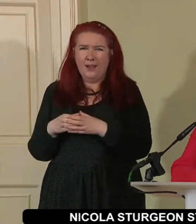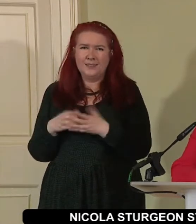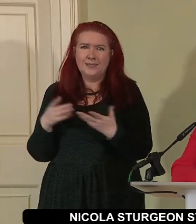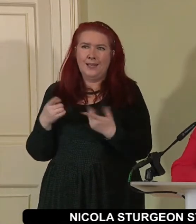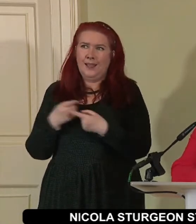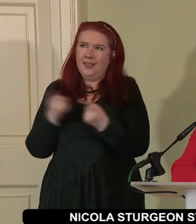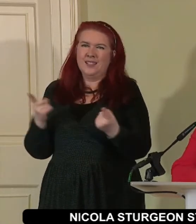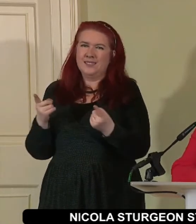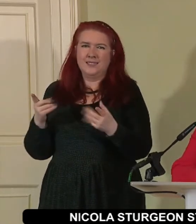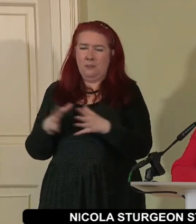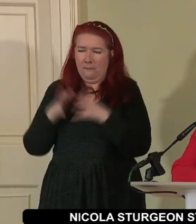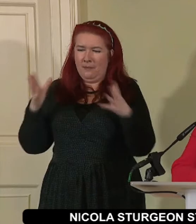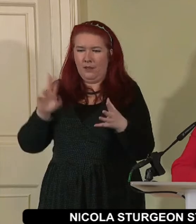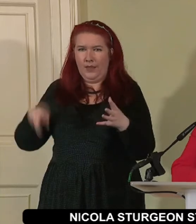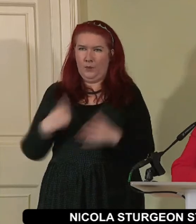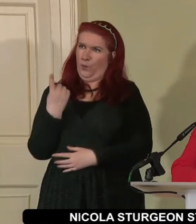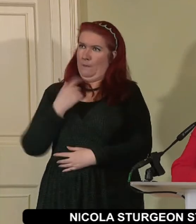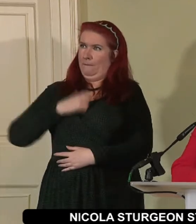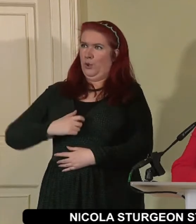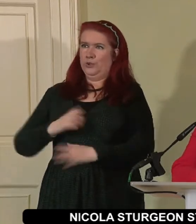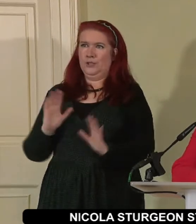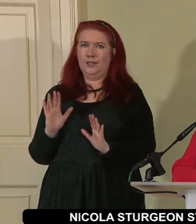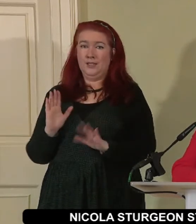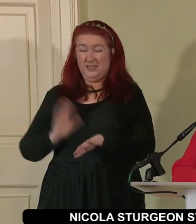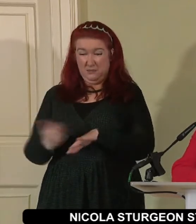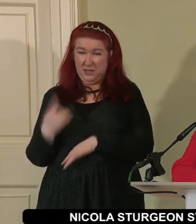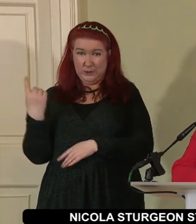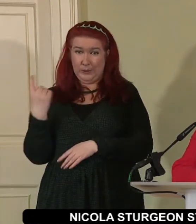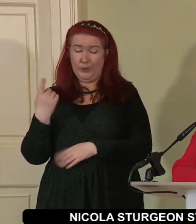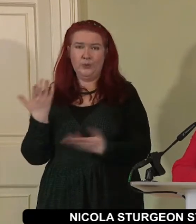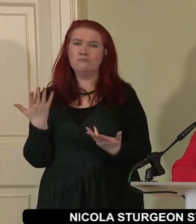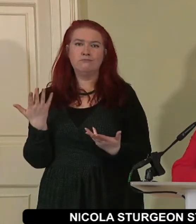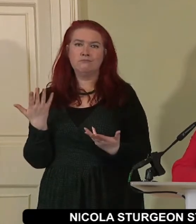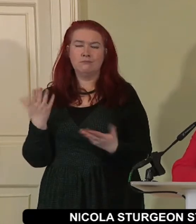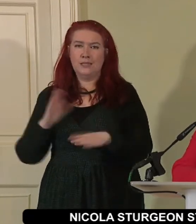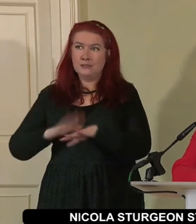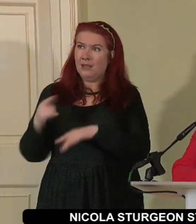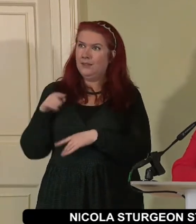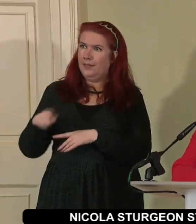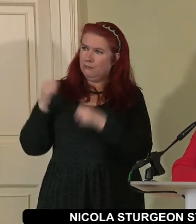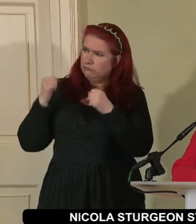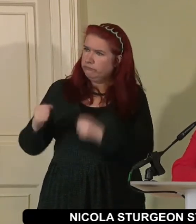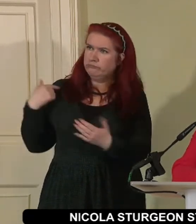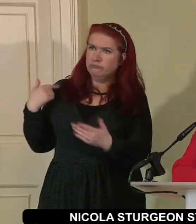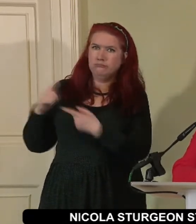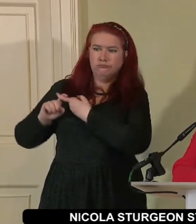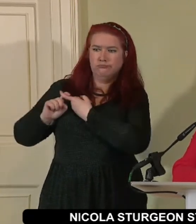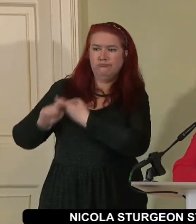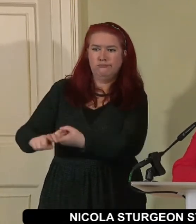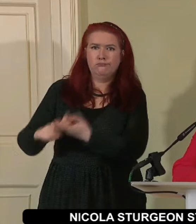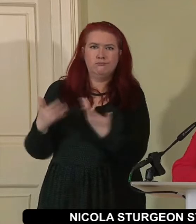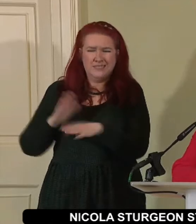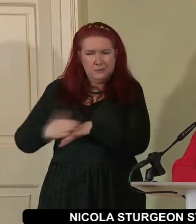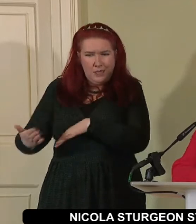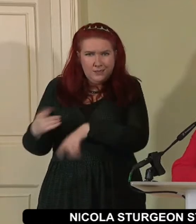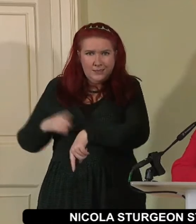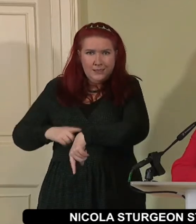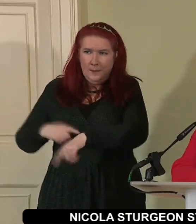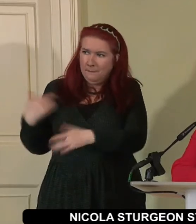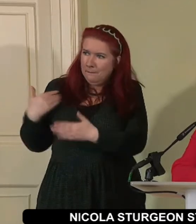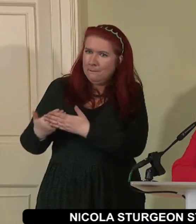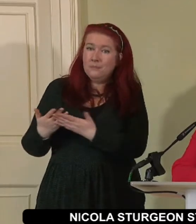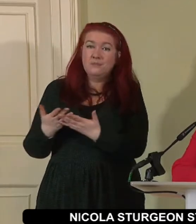than any politician, no matter who they are, and no matter how dominant they've been for no matter how much time.